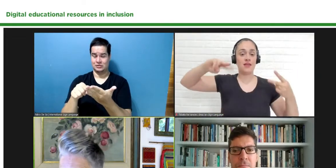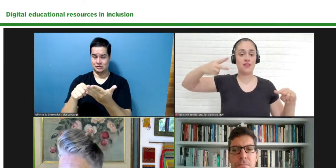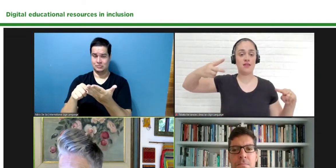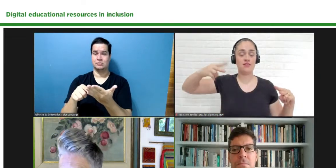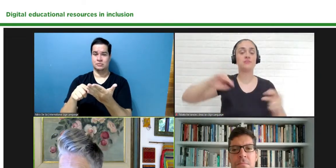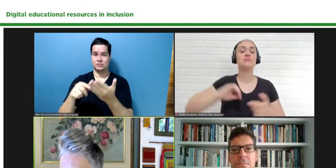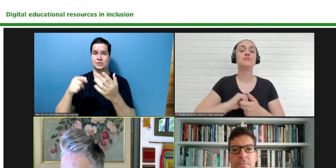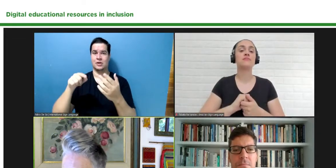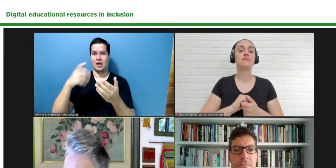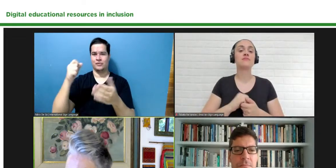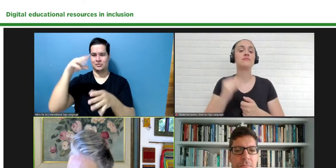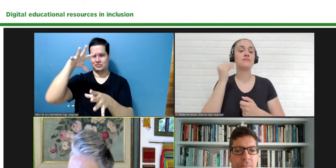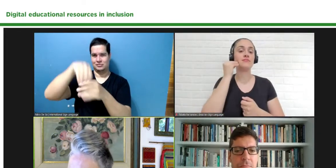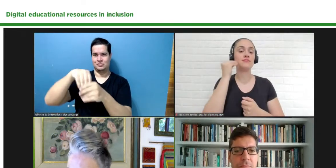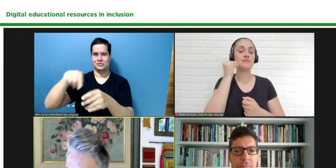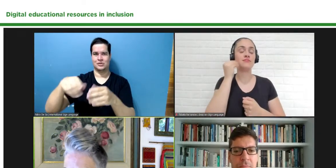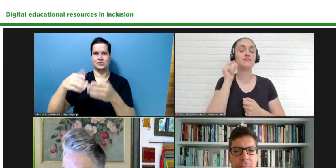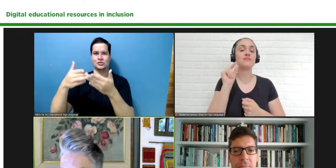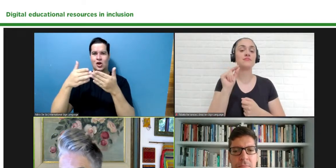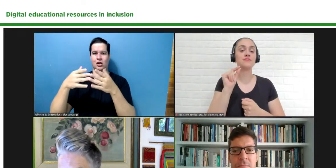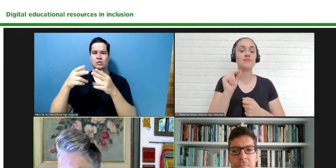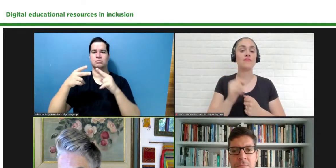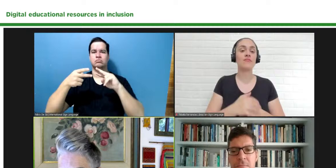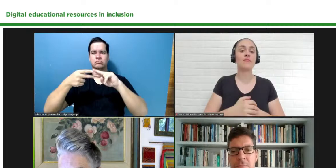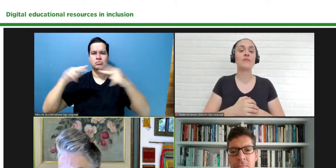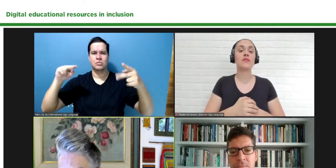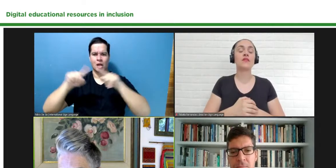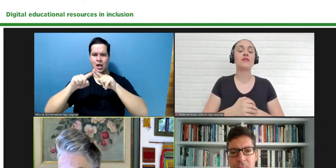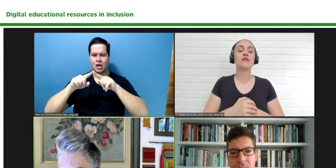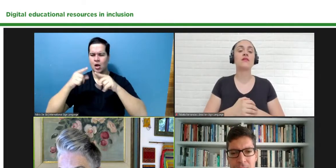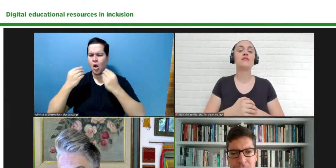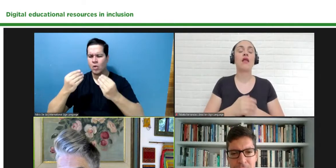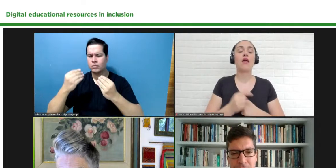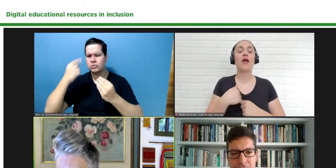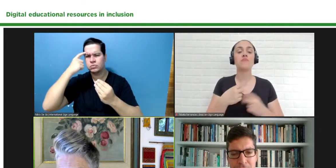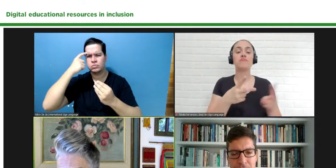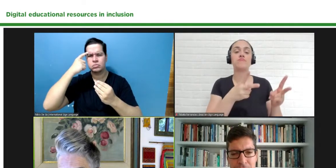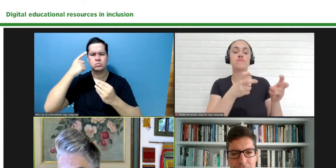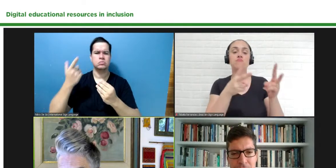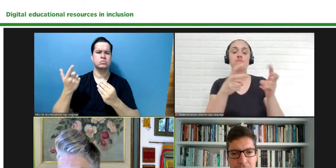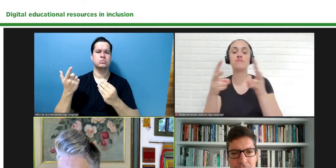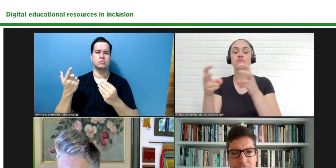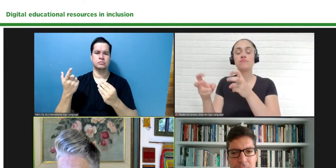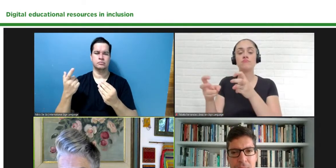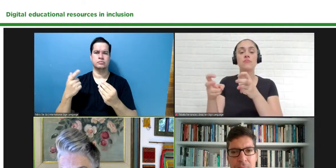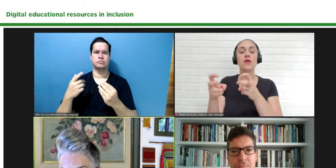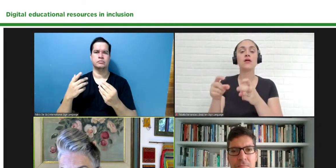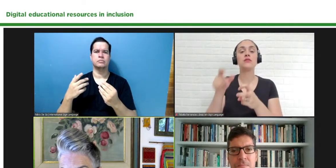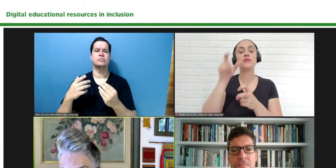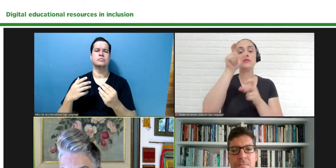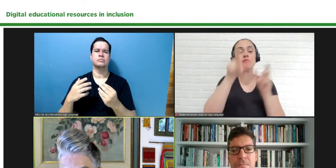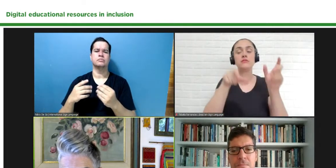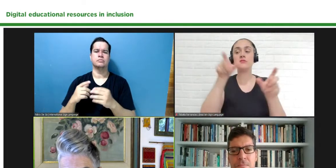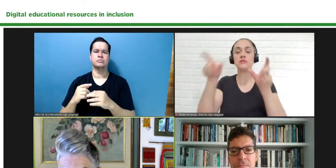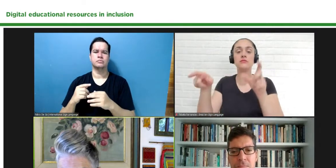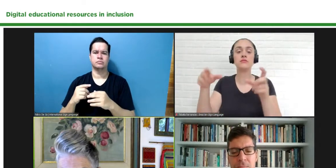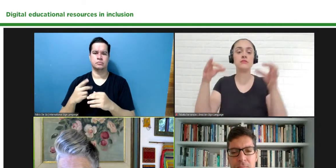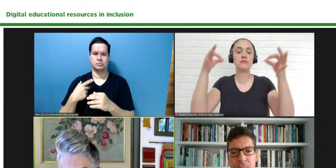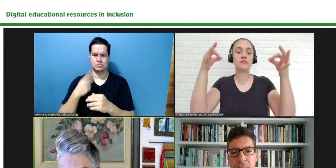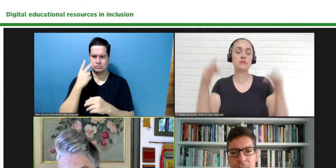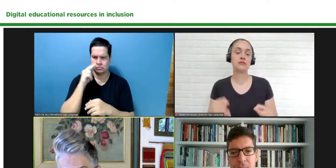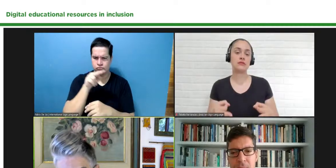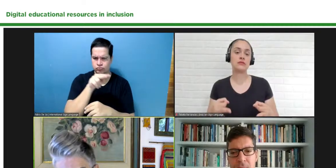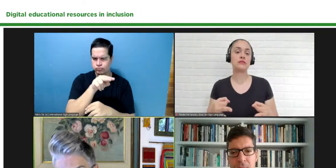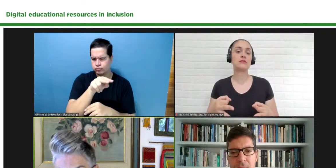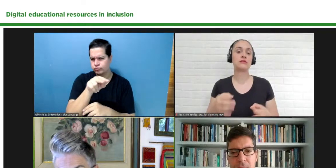trying to answer your question, Rodrigo, is recognized by the guarantee of a wide and diversified